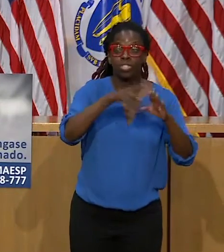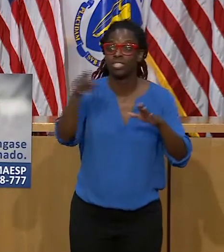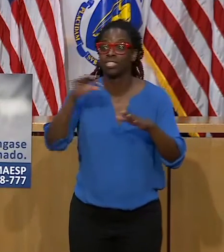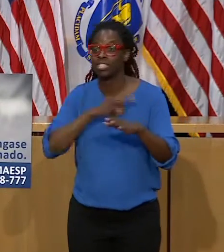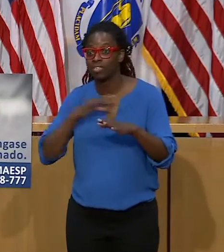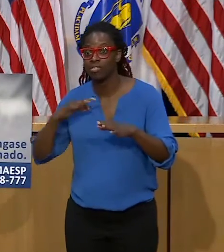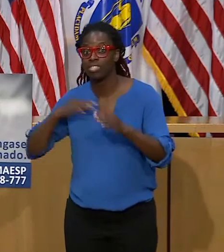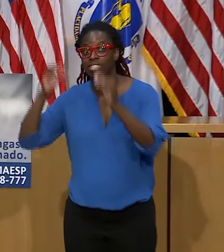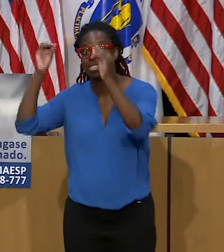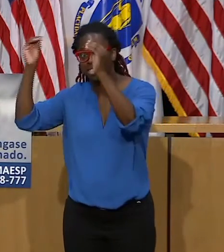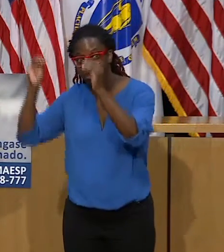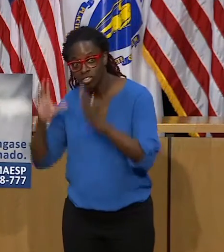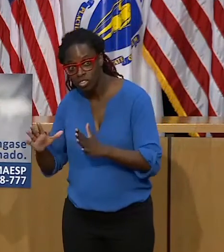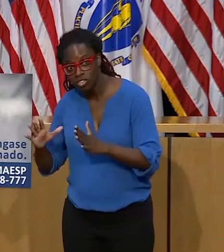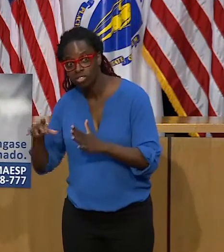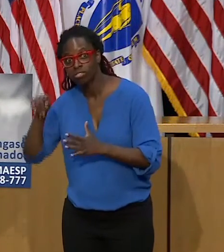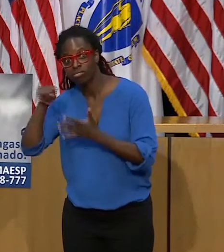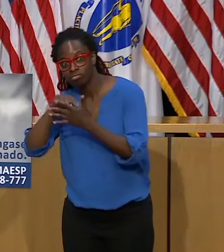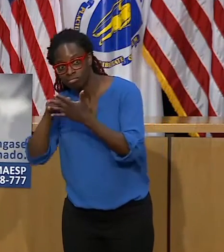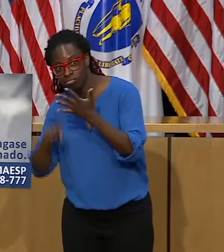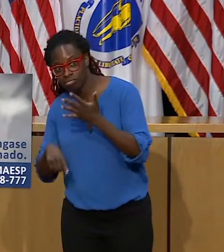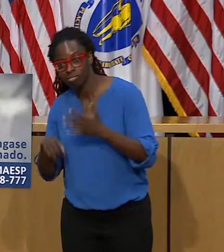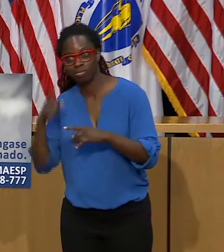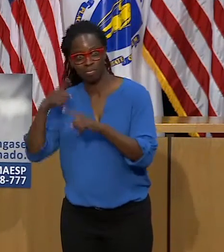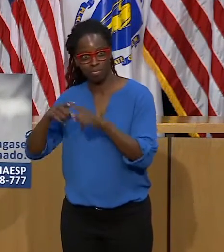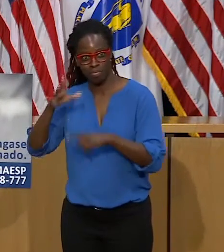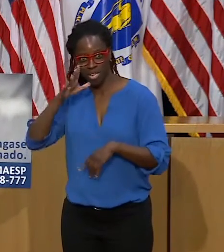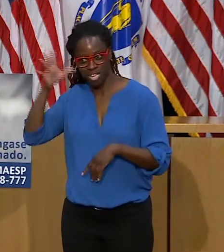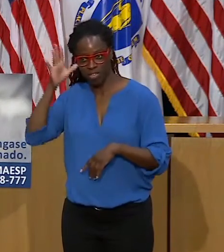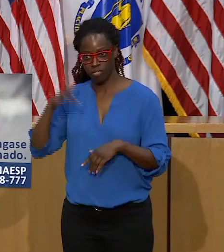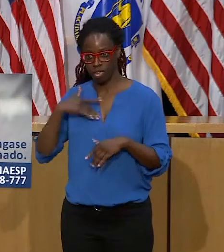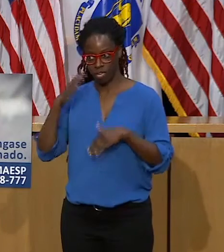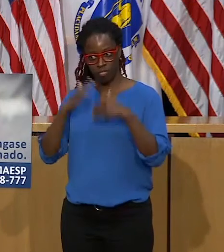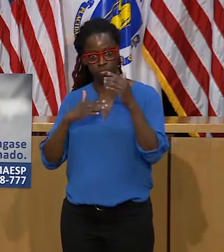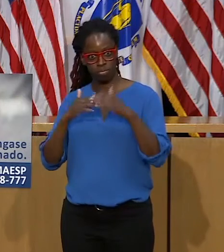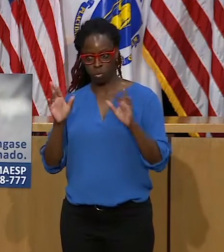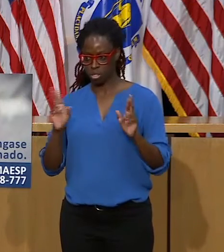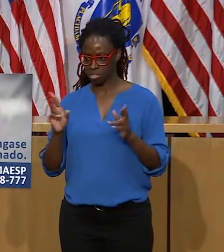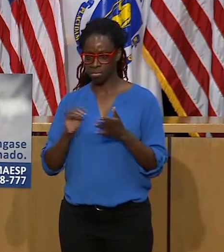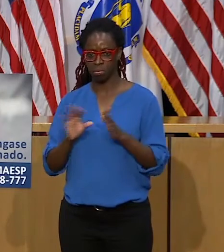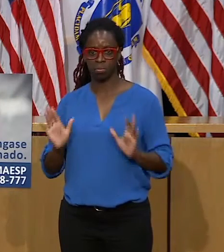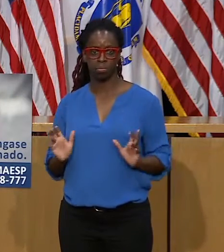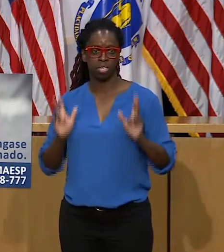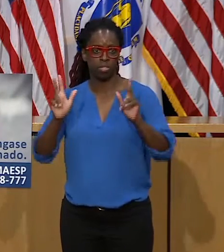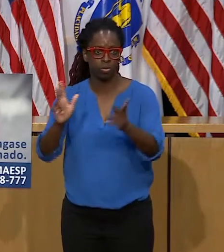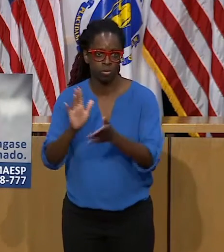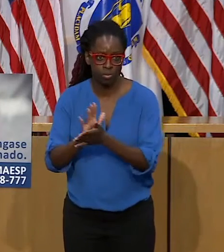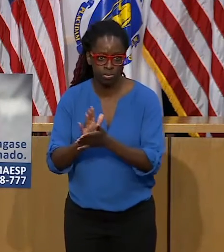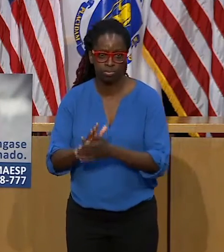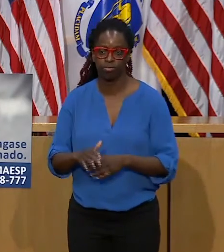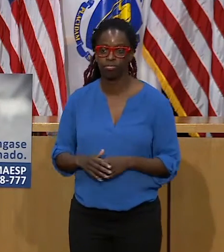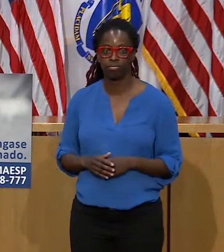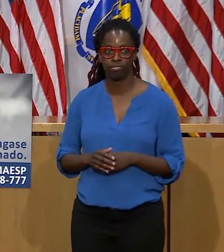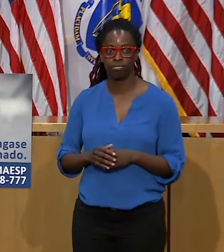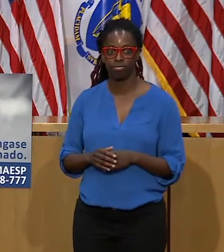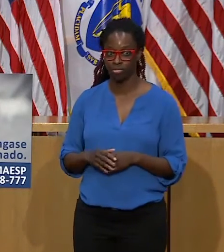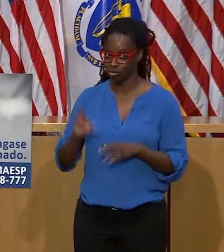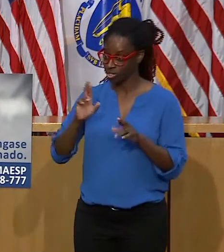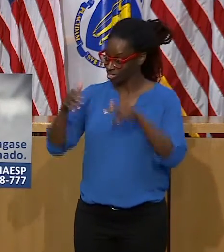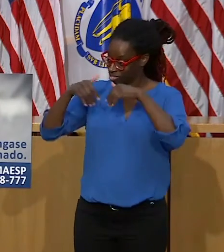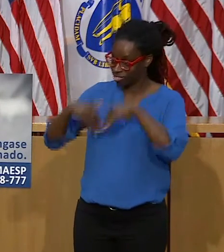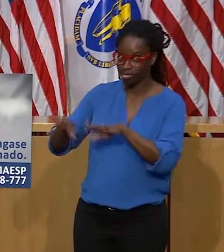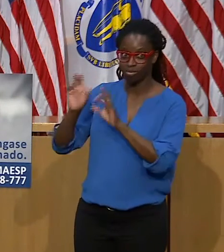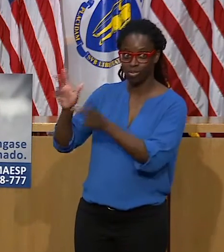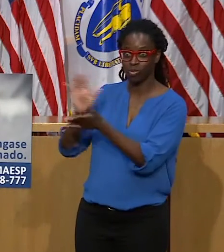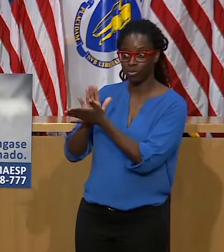feel comfortable and confident that the well-being of their children will be our paramount concern. Of course,